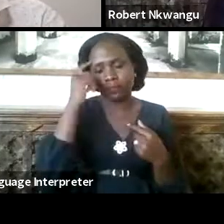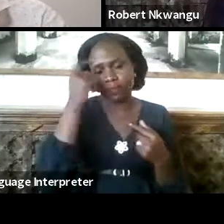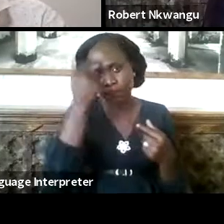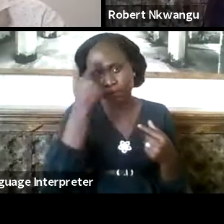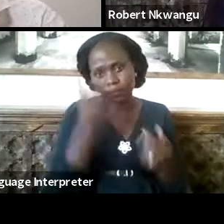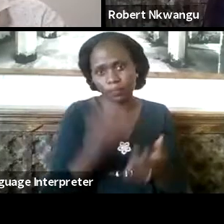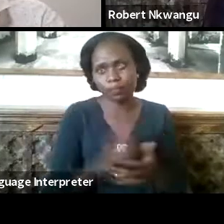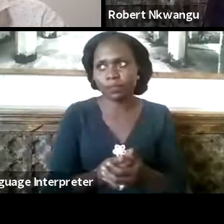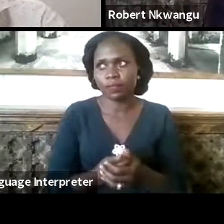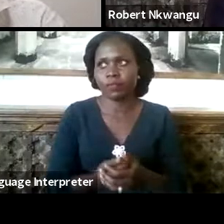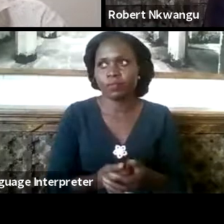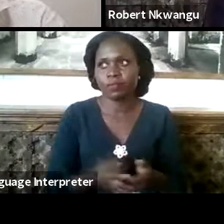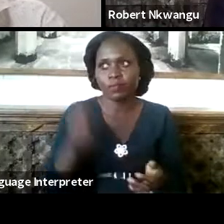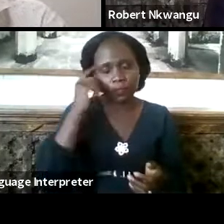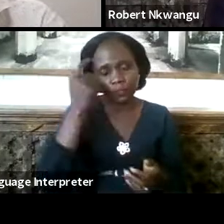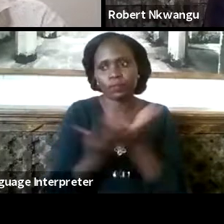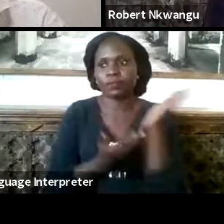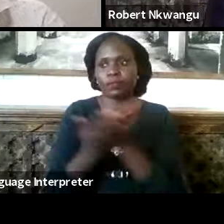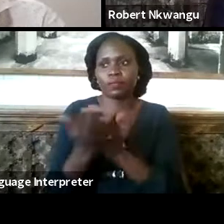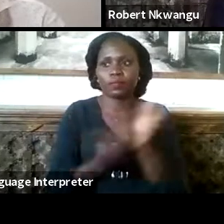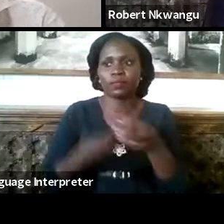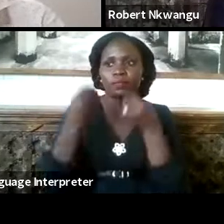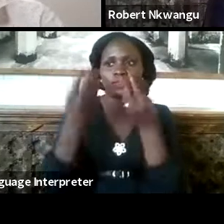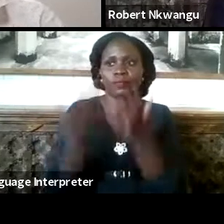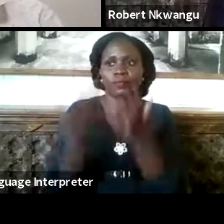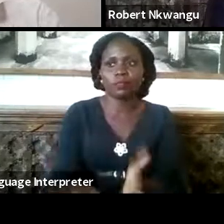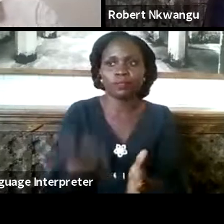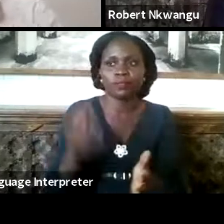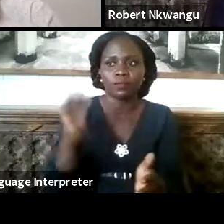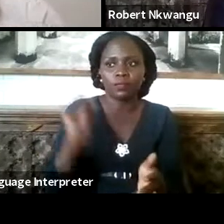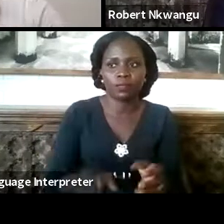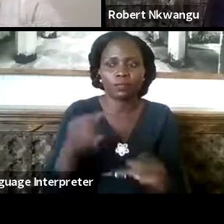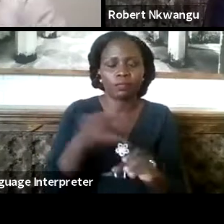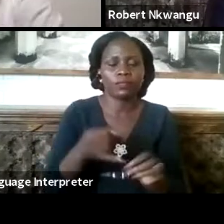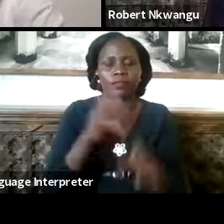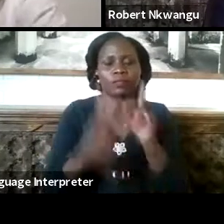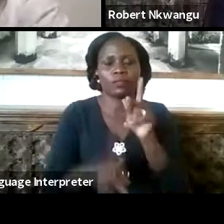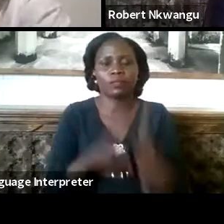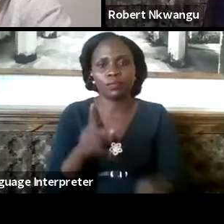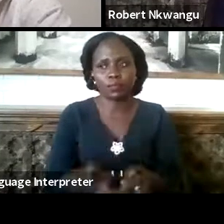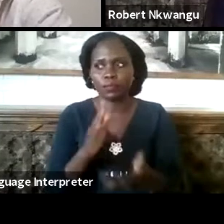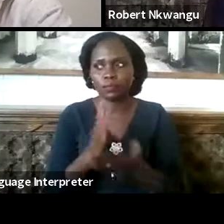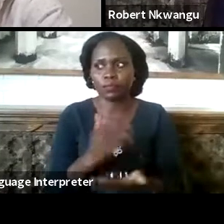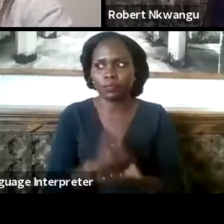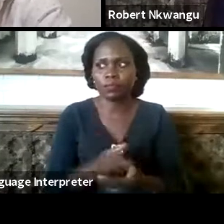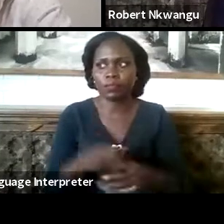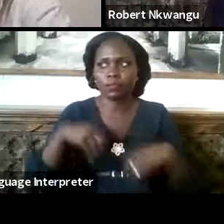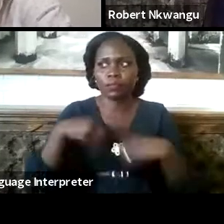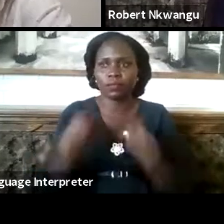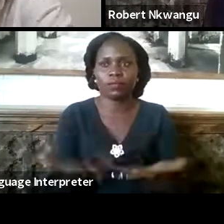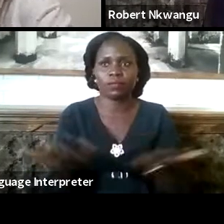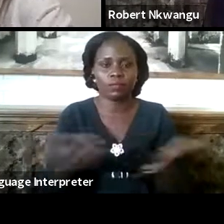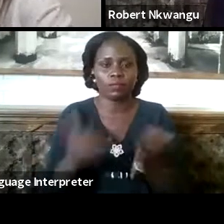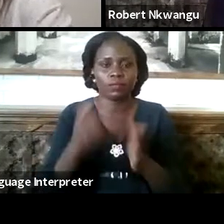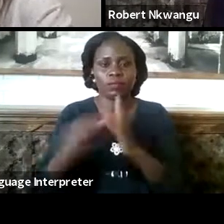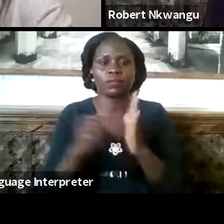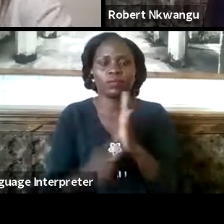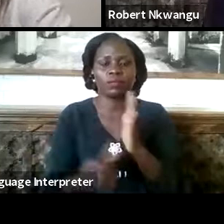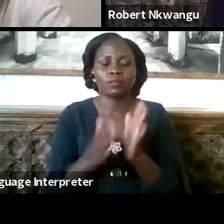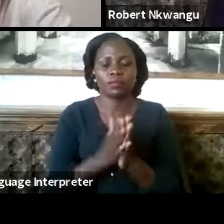service providers to be able to include our people, because that's already provided in the Act and also going to come out in